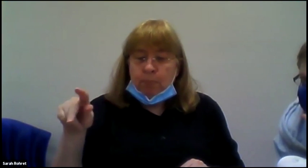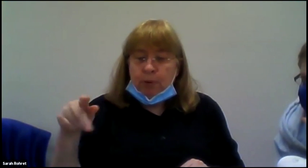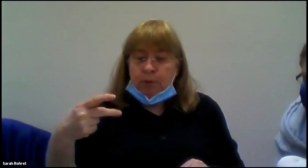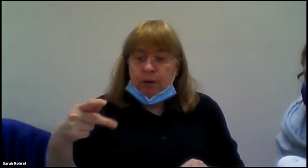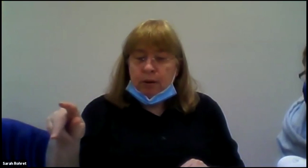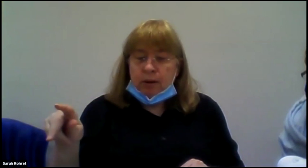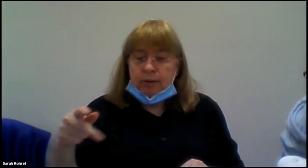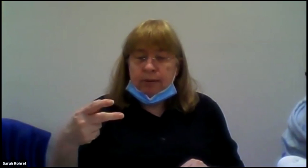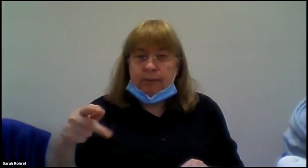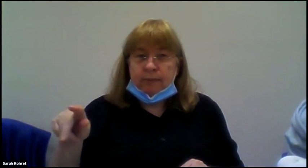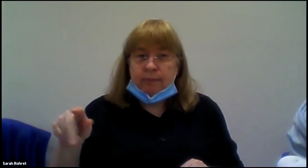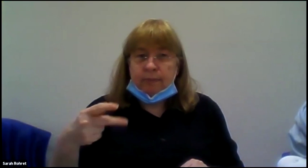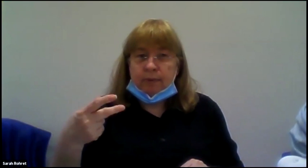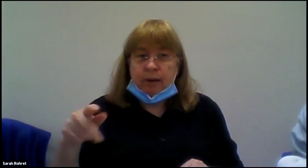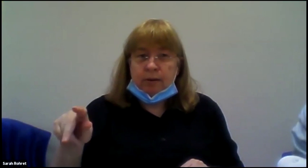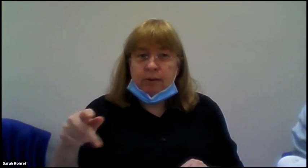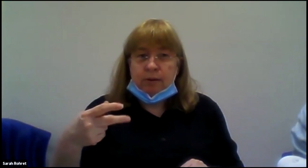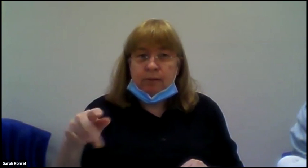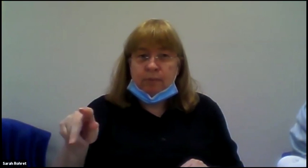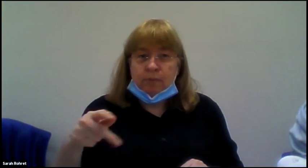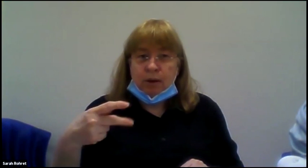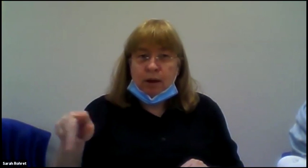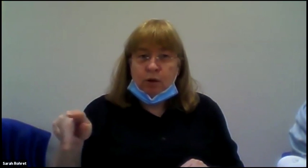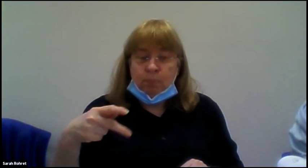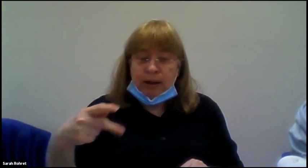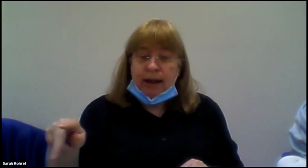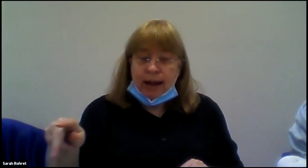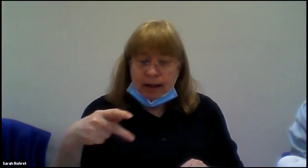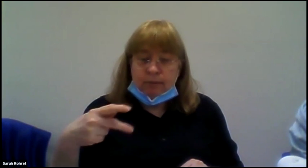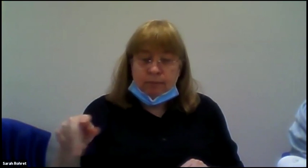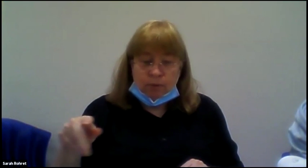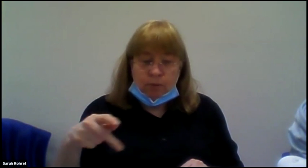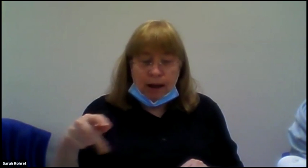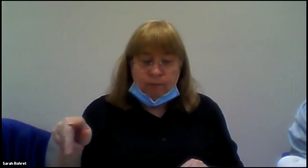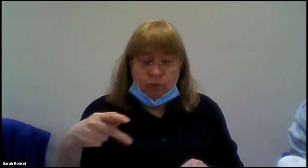Purple is just your P hand going back and forth.